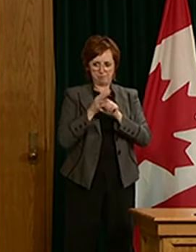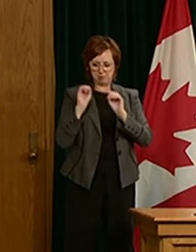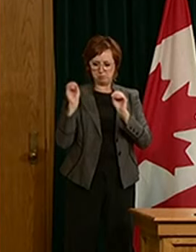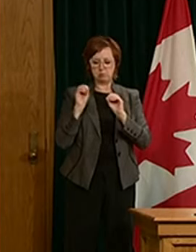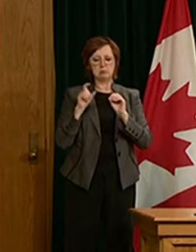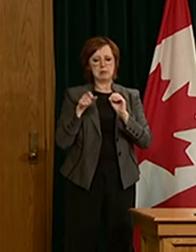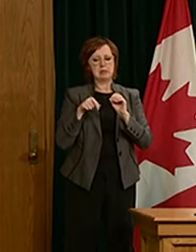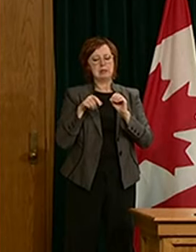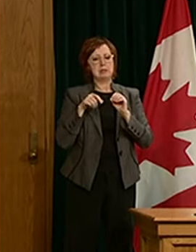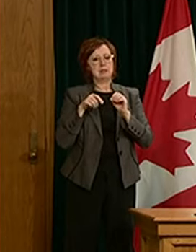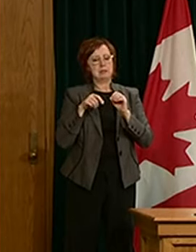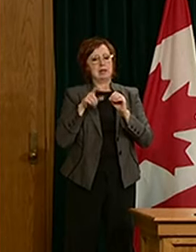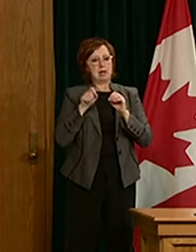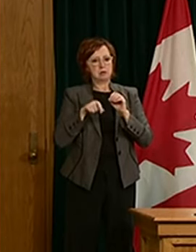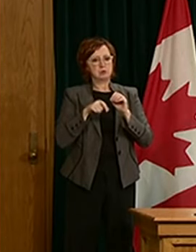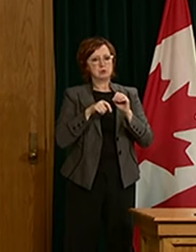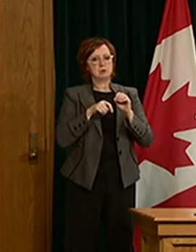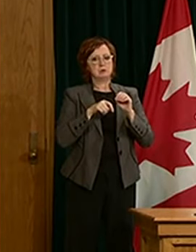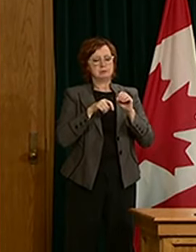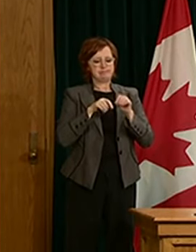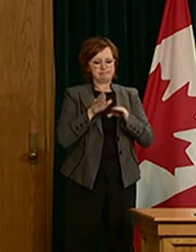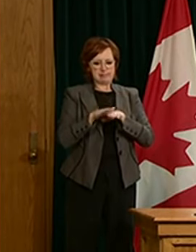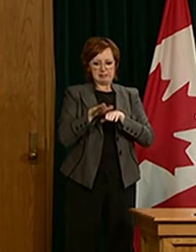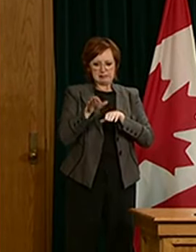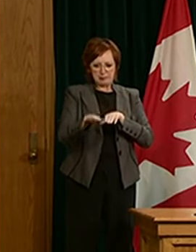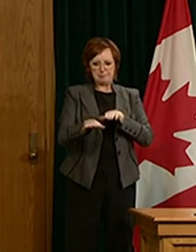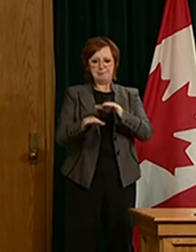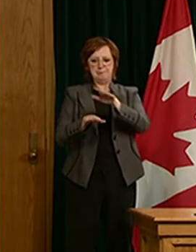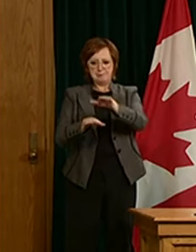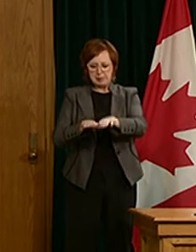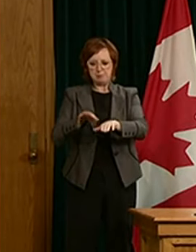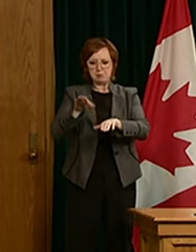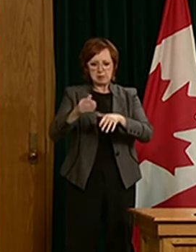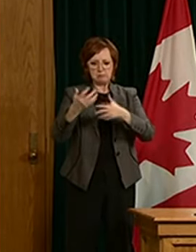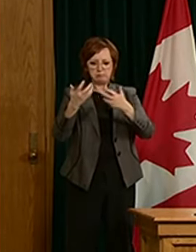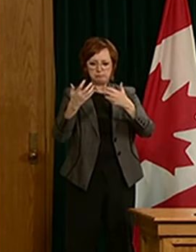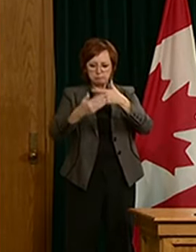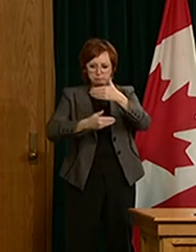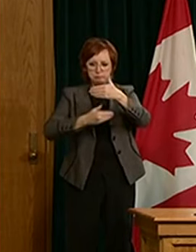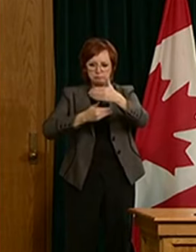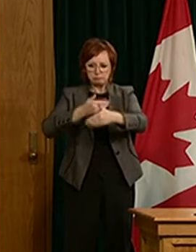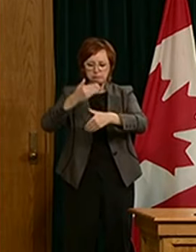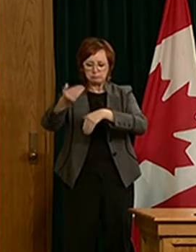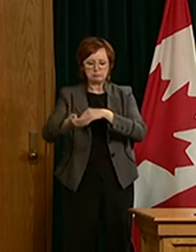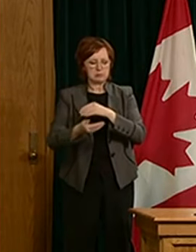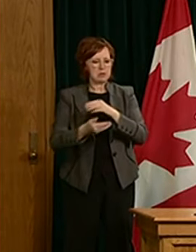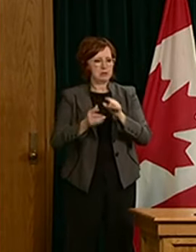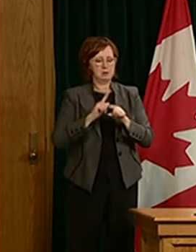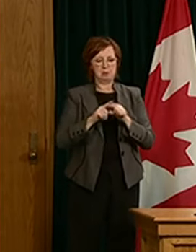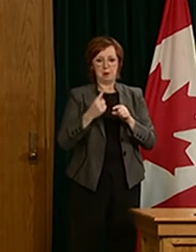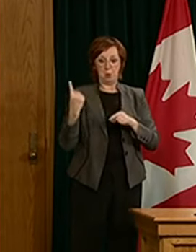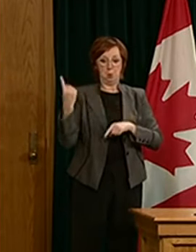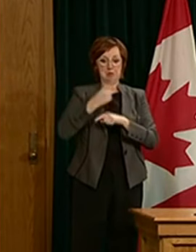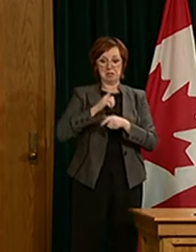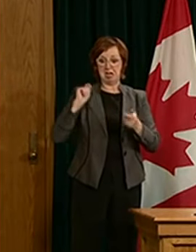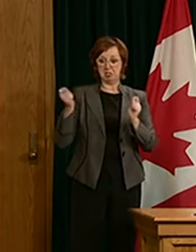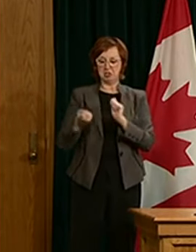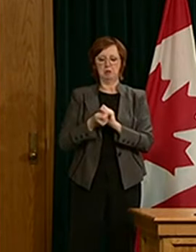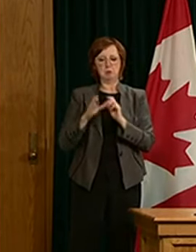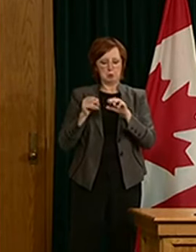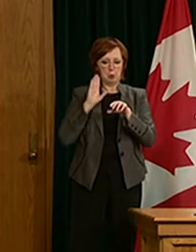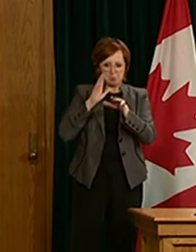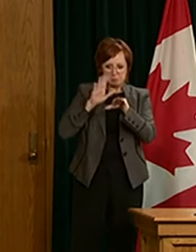community municipal leaders as well as with the community itself and the public in advance to give notice of any